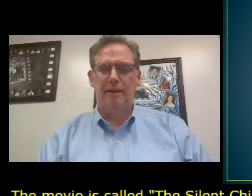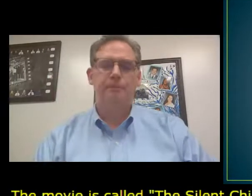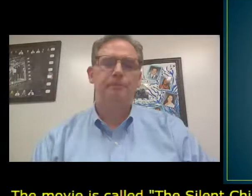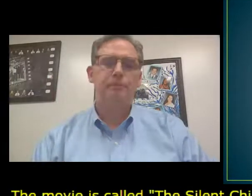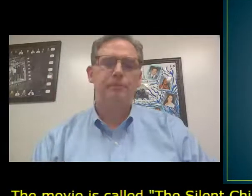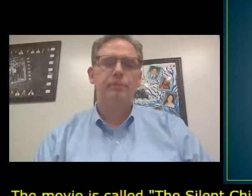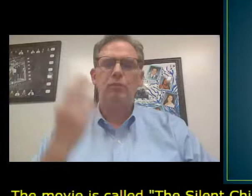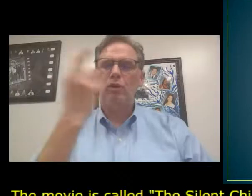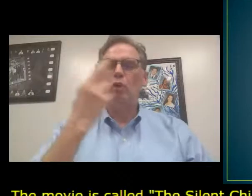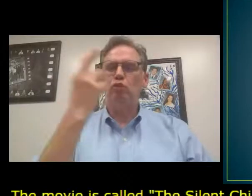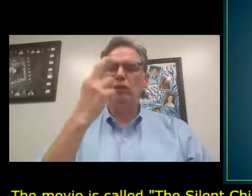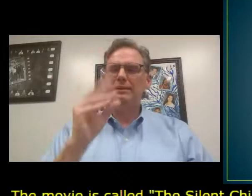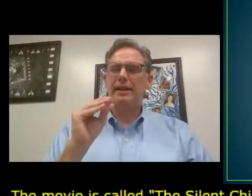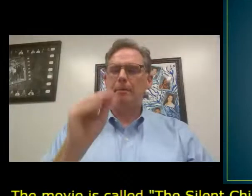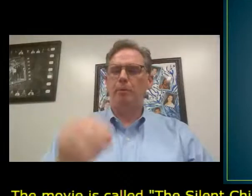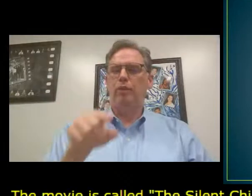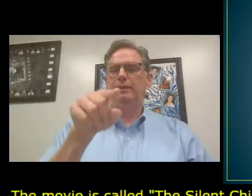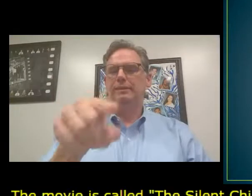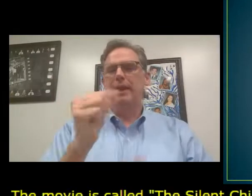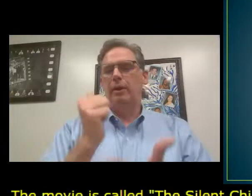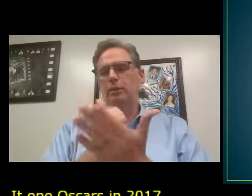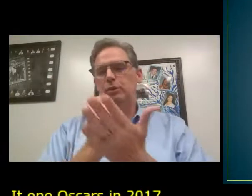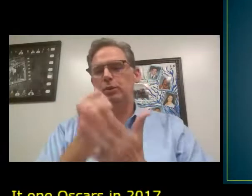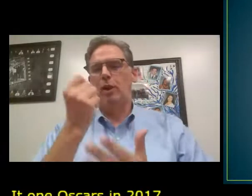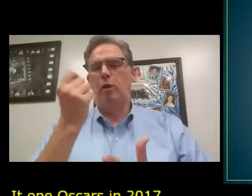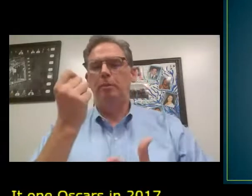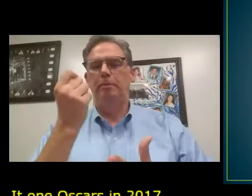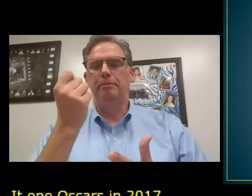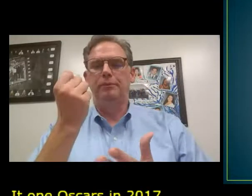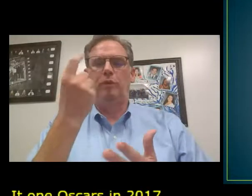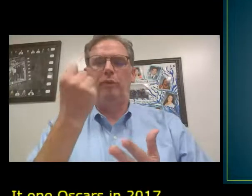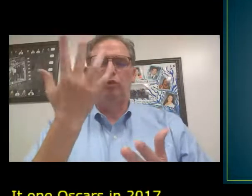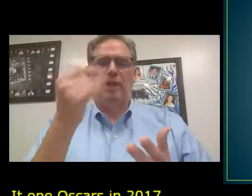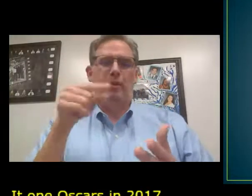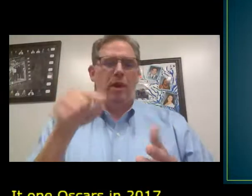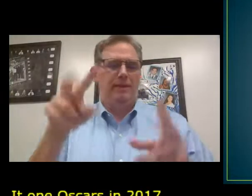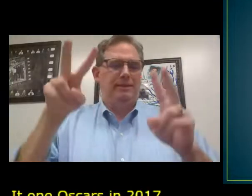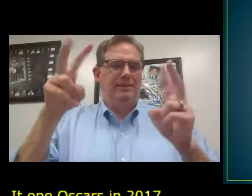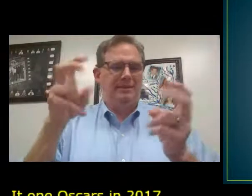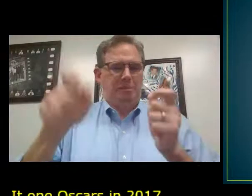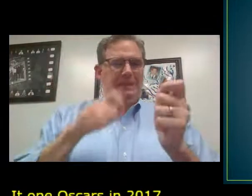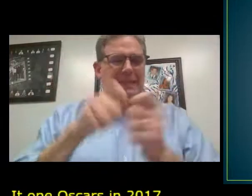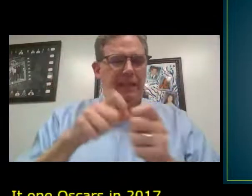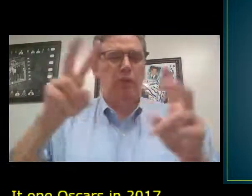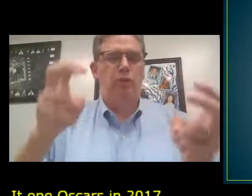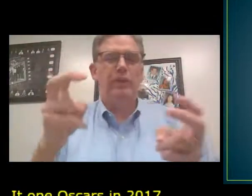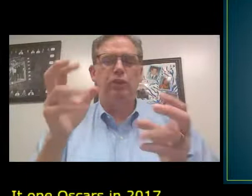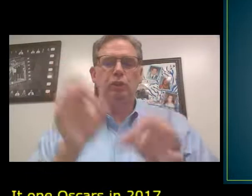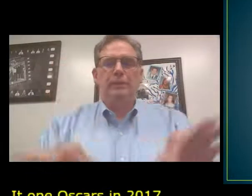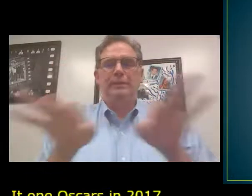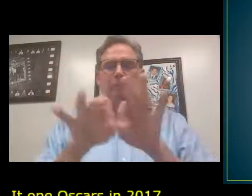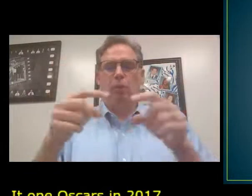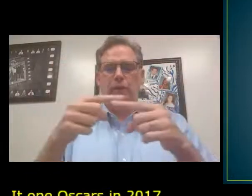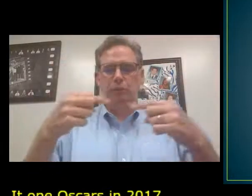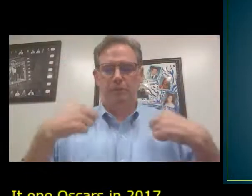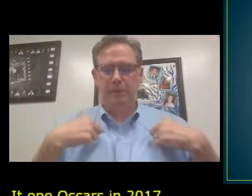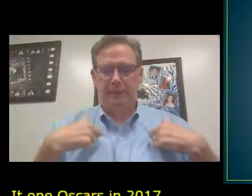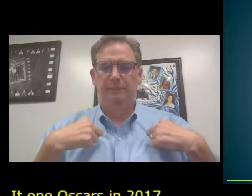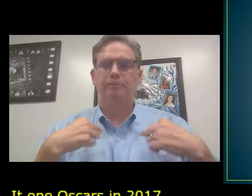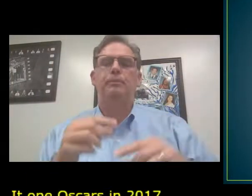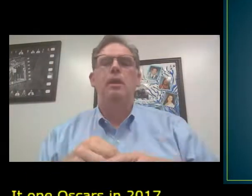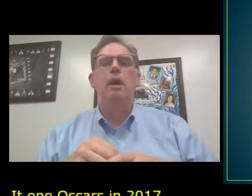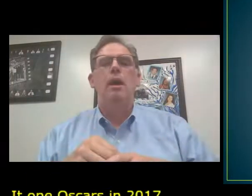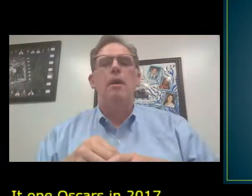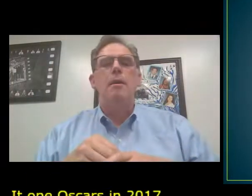girl, Maisie Sly. The reason I put this is I think it helps you to